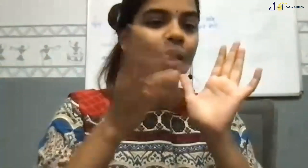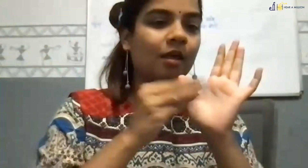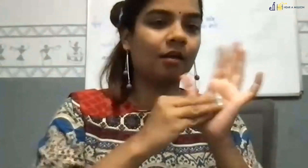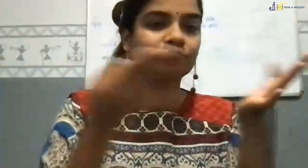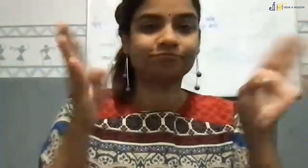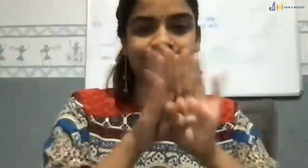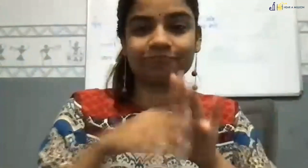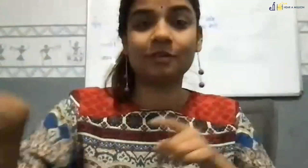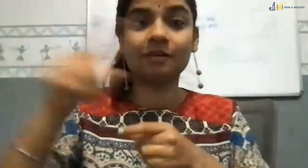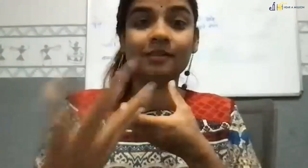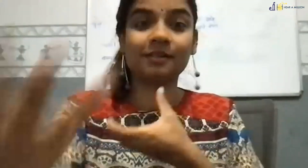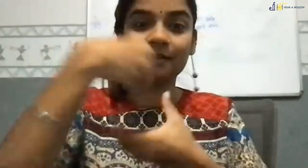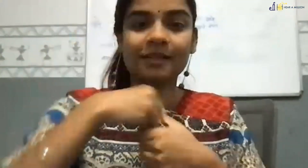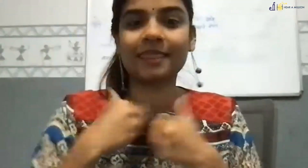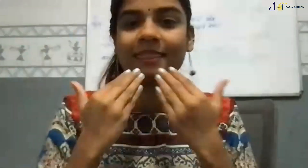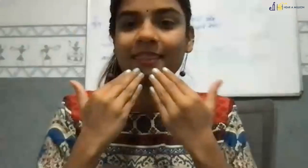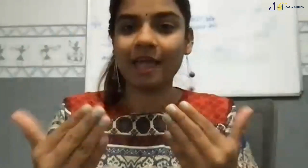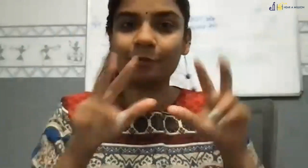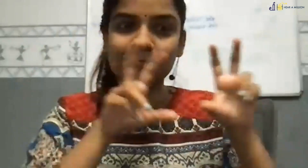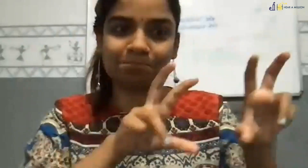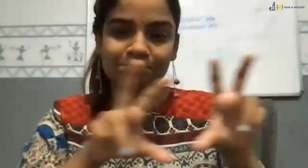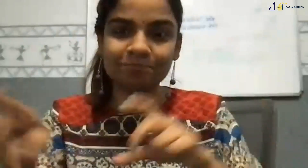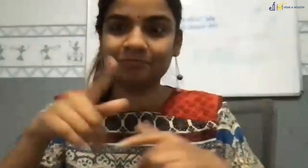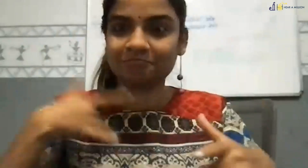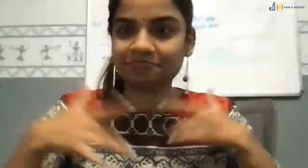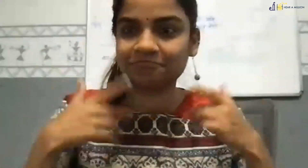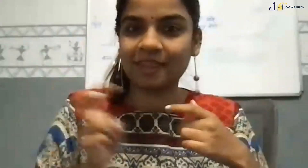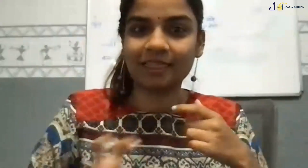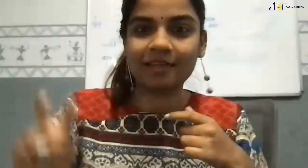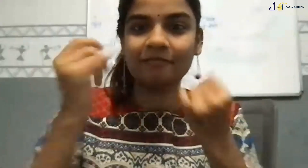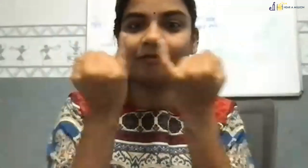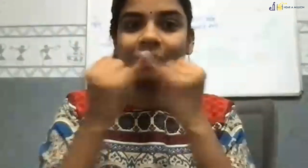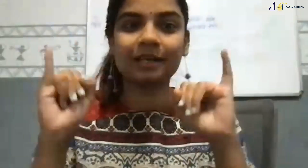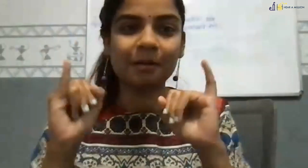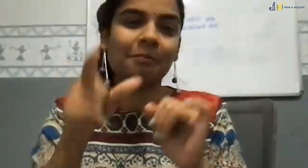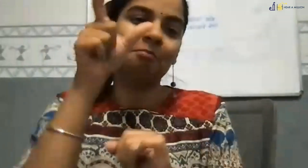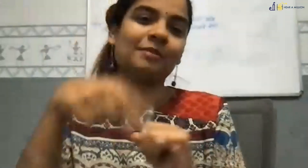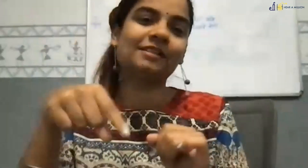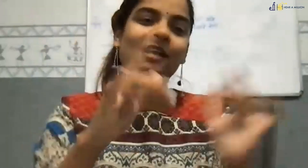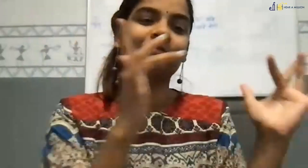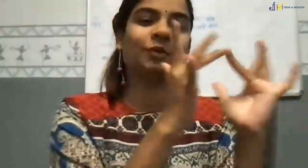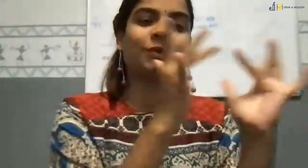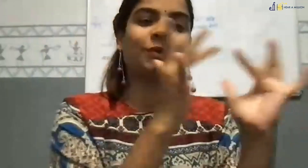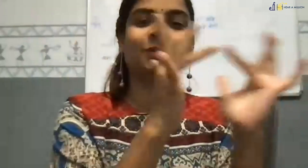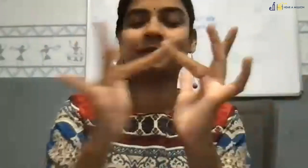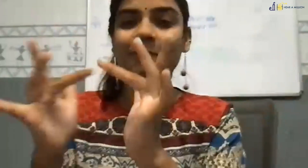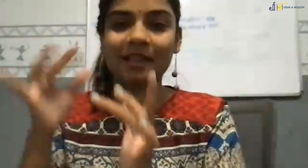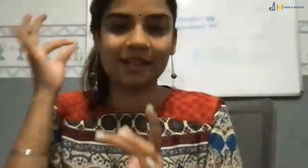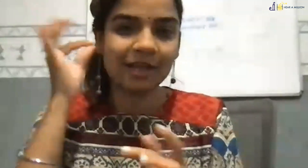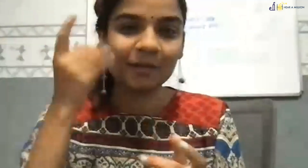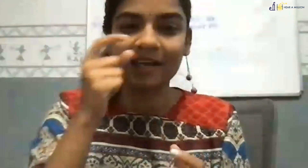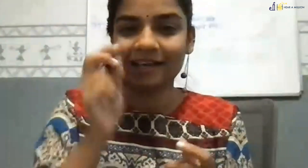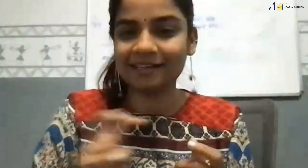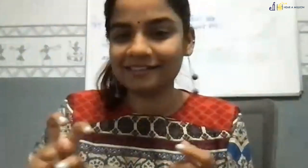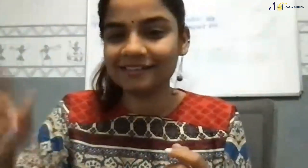form link on the chat box. We have stopped the recording. Thank you, participants, for